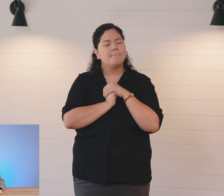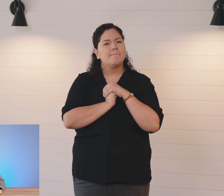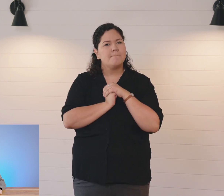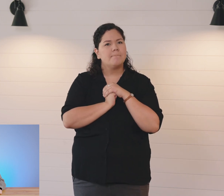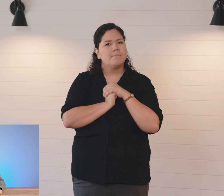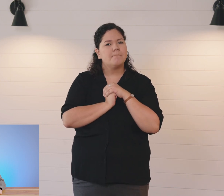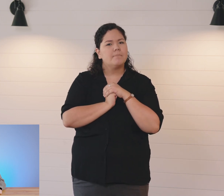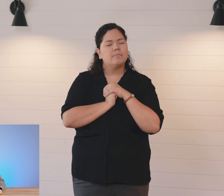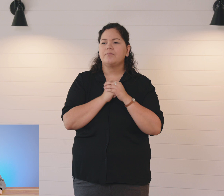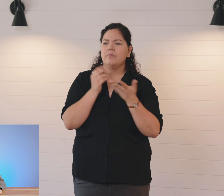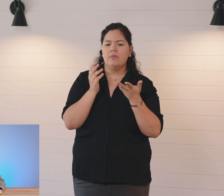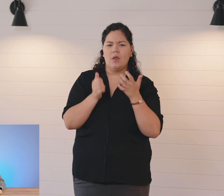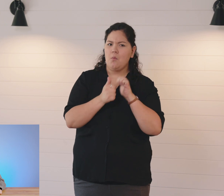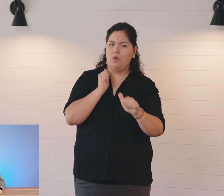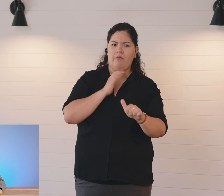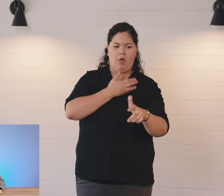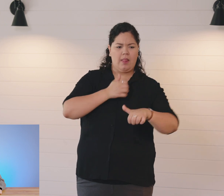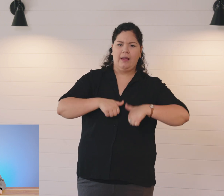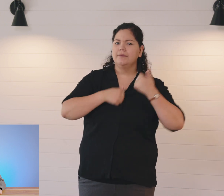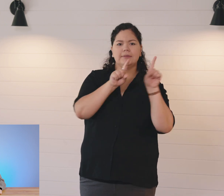Most of our lives is spent on that hill,